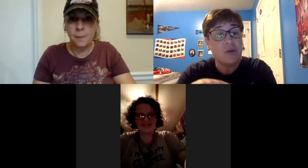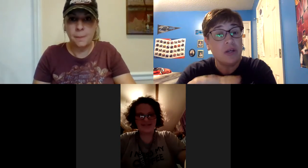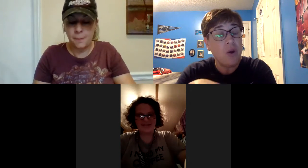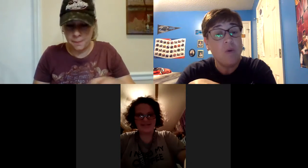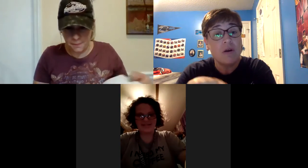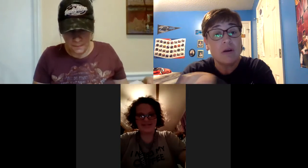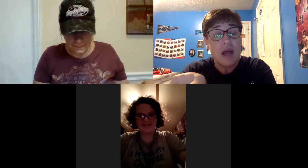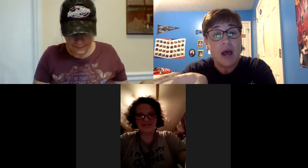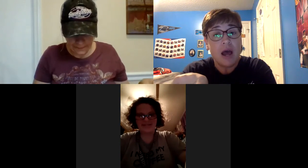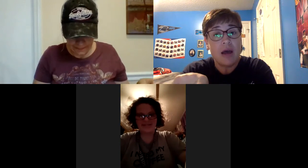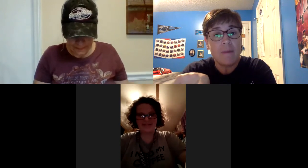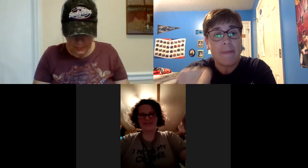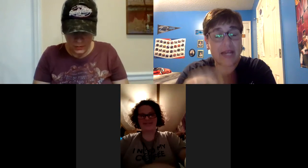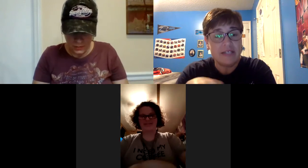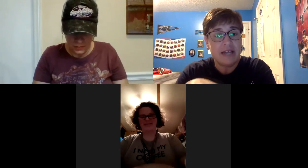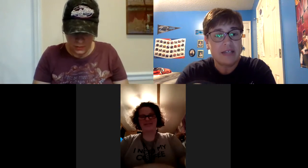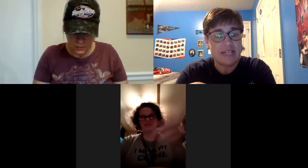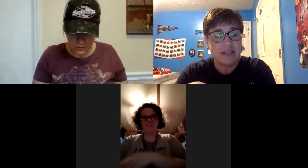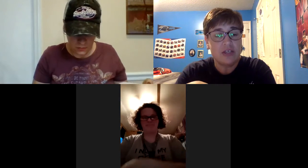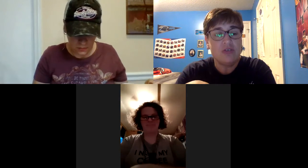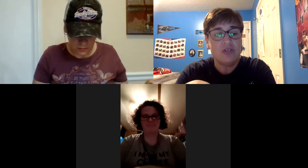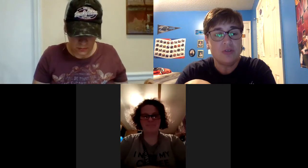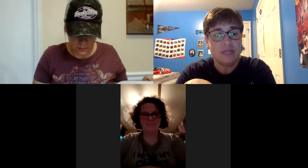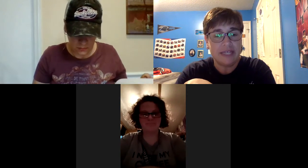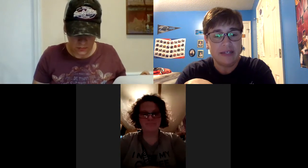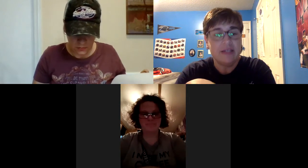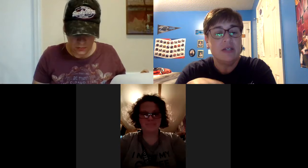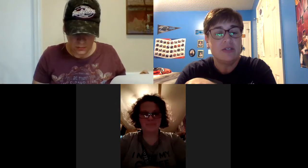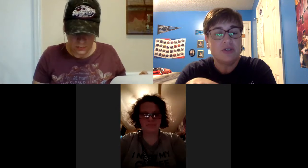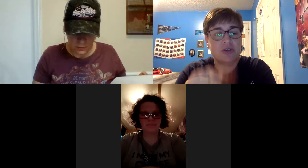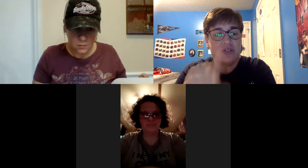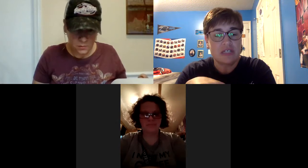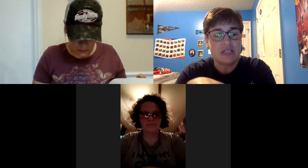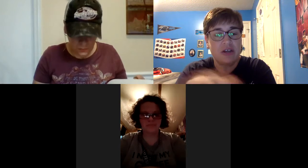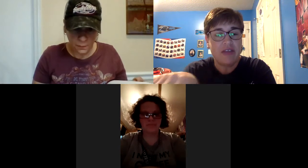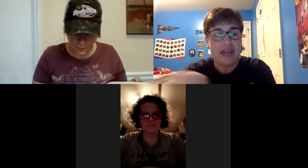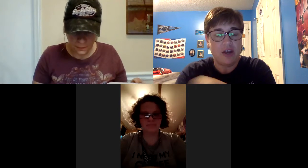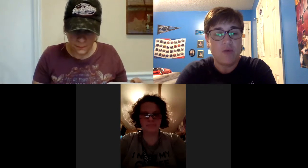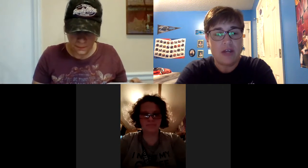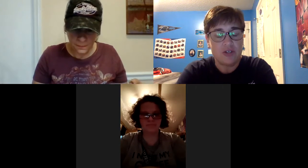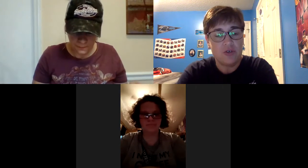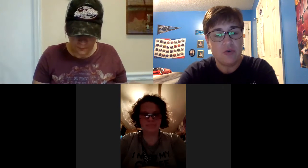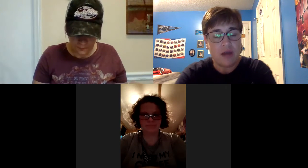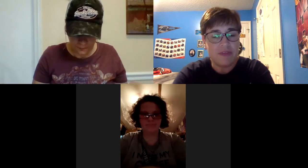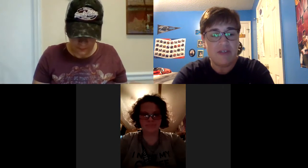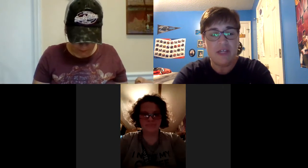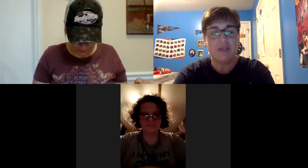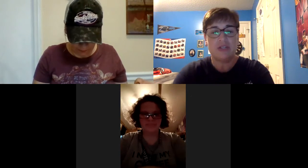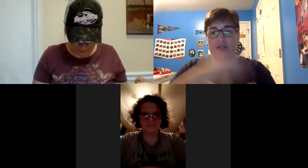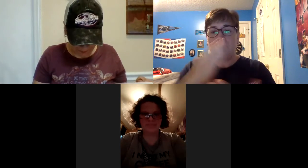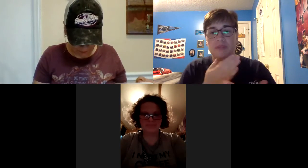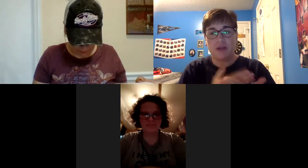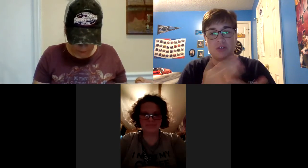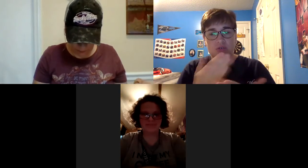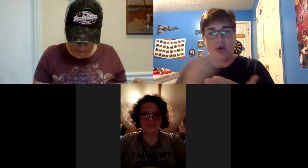this one or I sent the YouTube link, so you can just click on that and go right to the video that